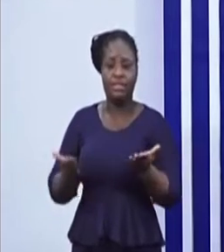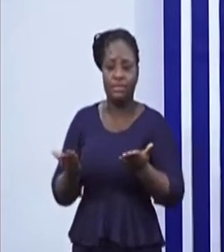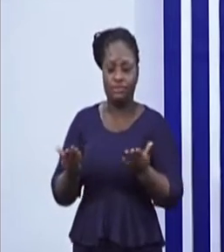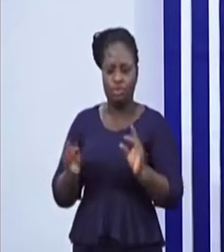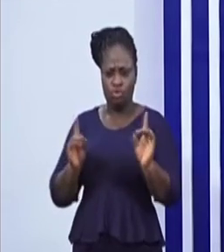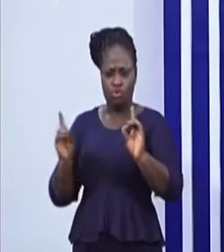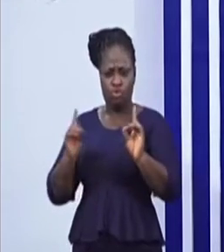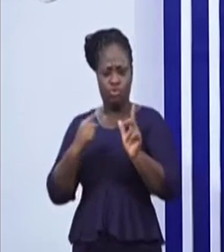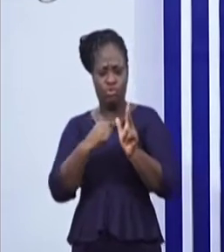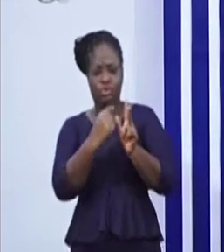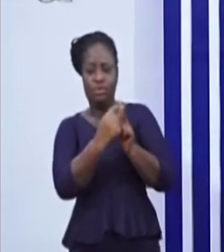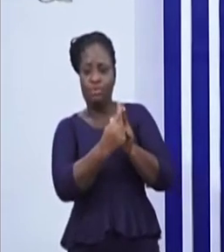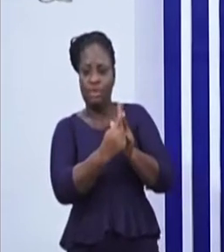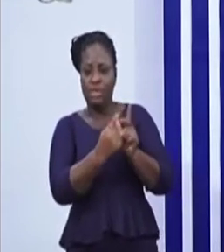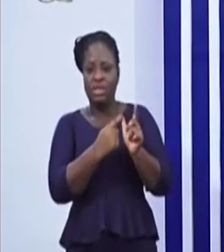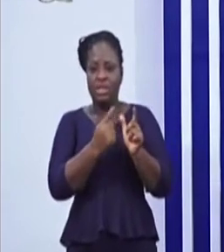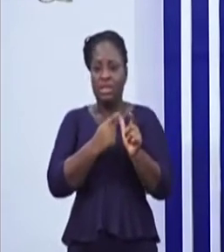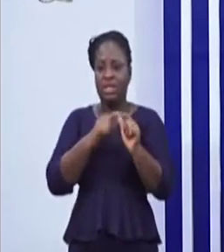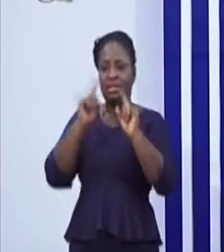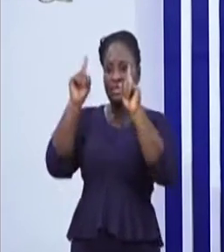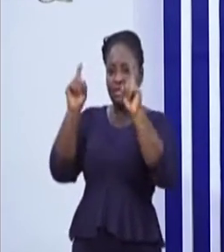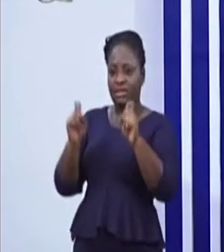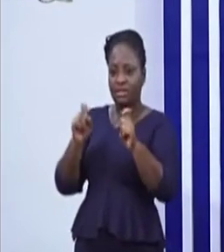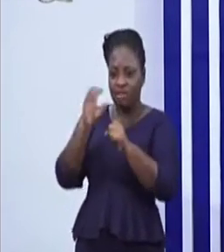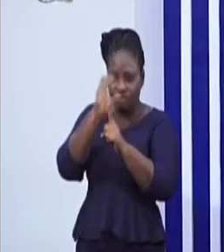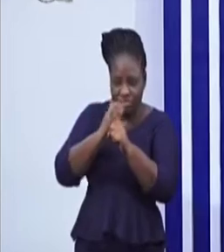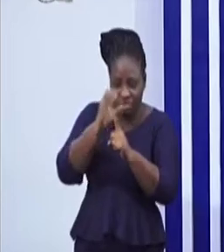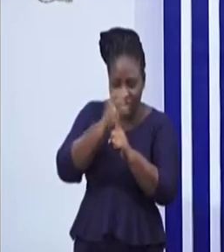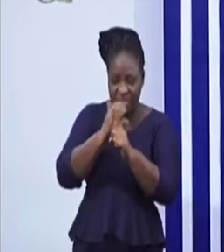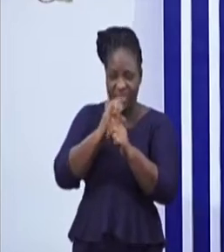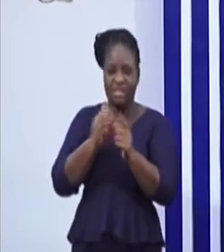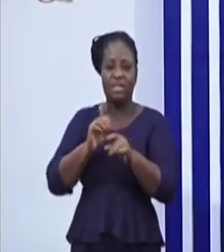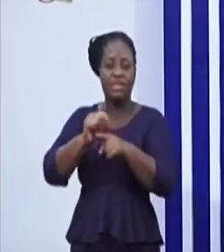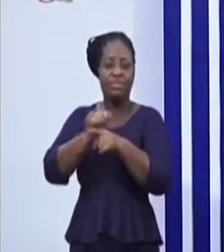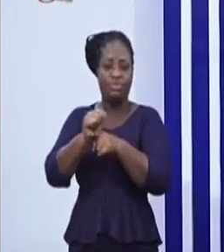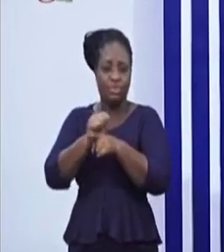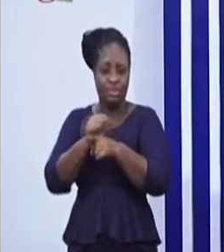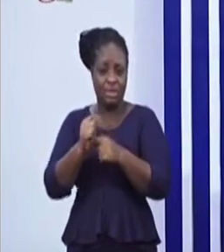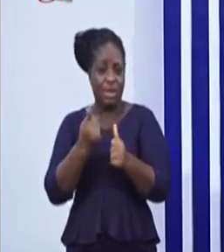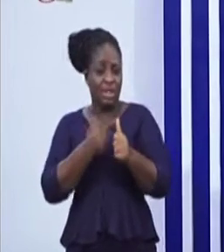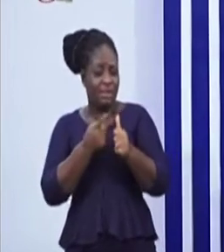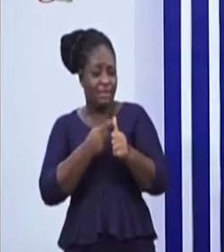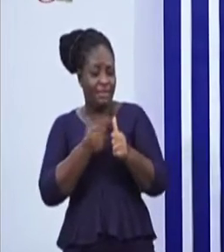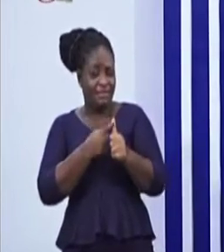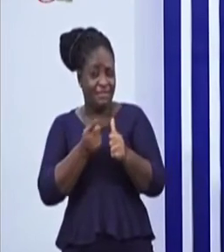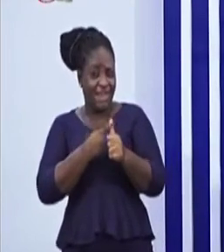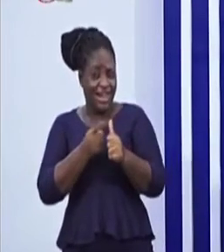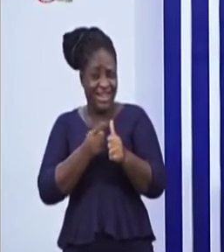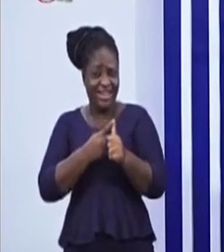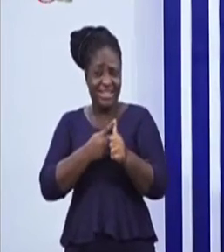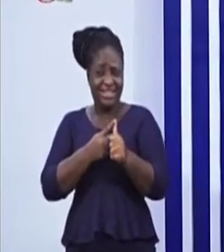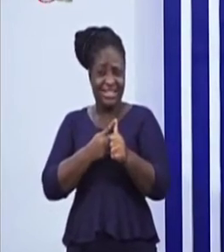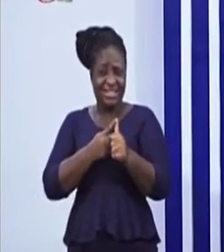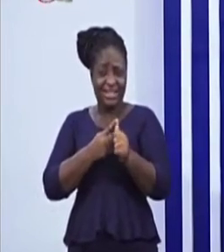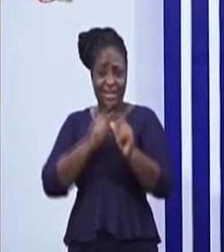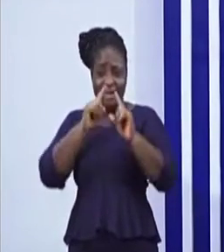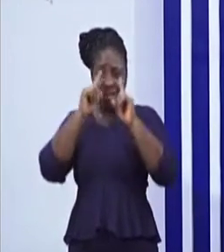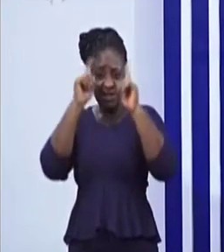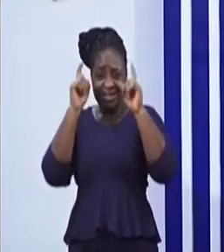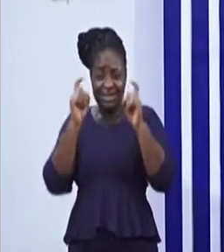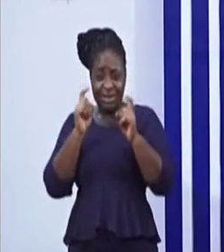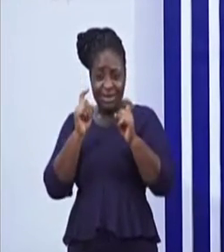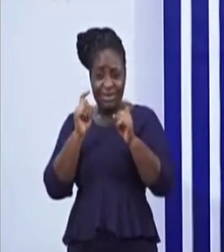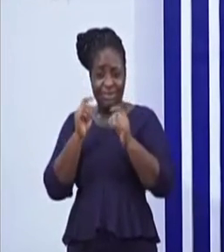three things: testing, tracing, and treatment. The first major task of the Joint Task Force was